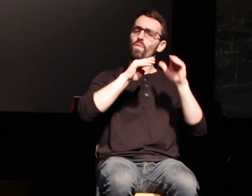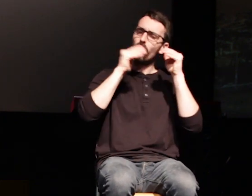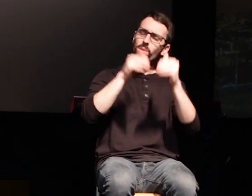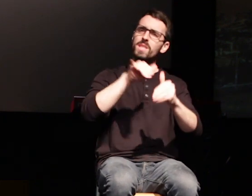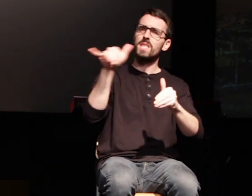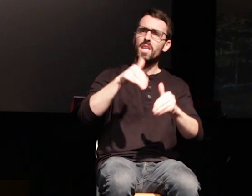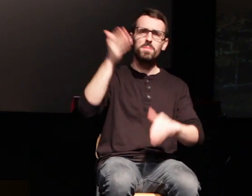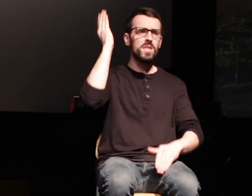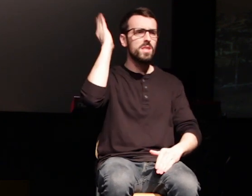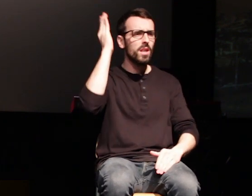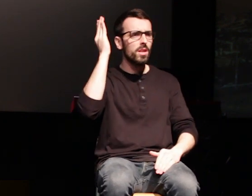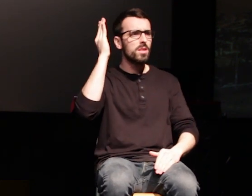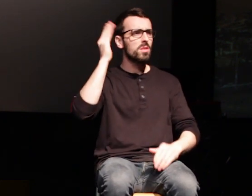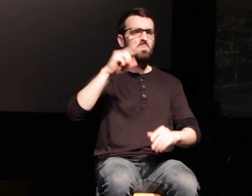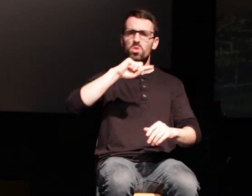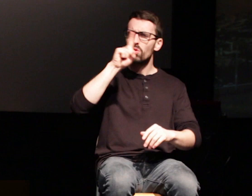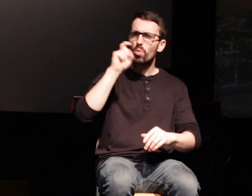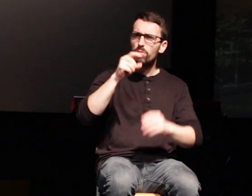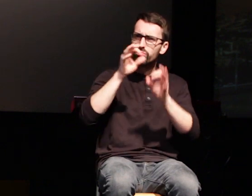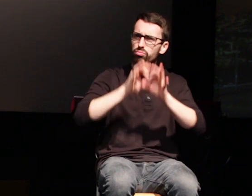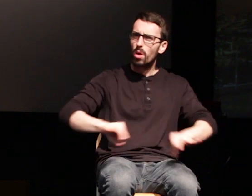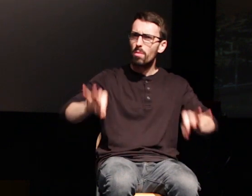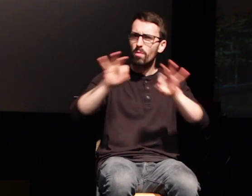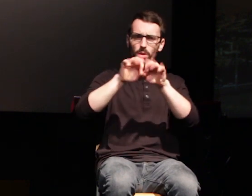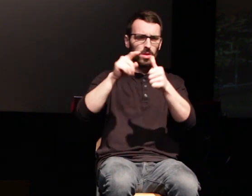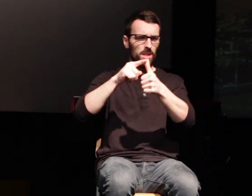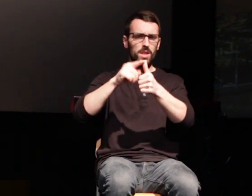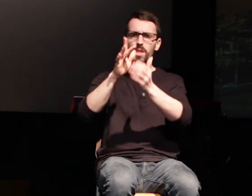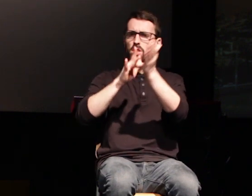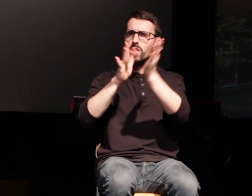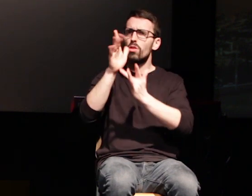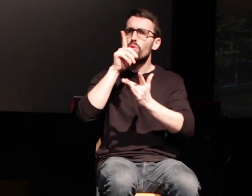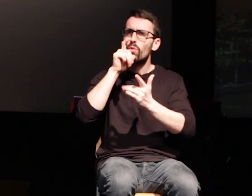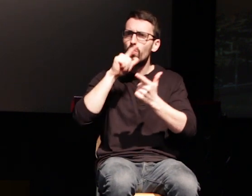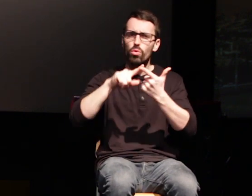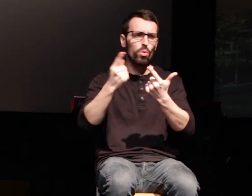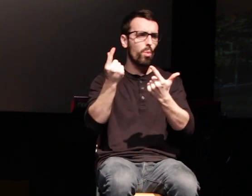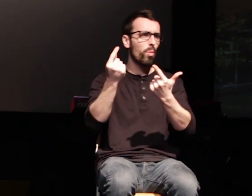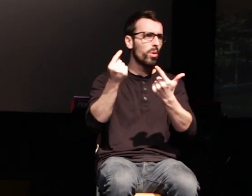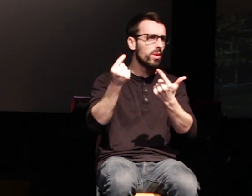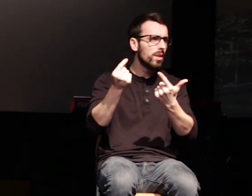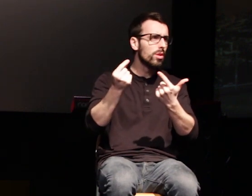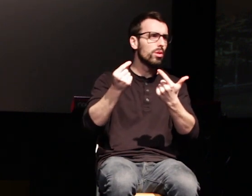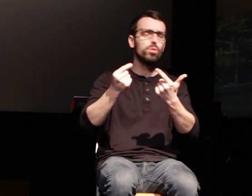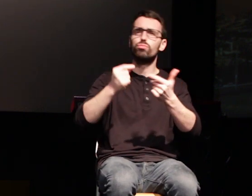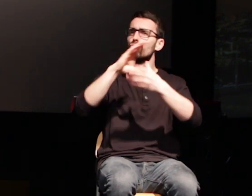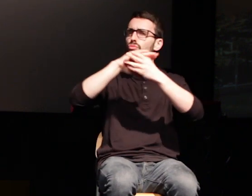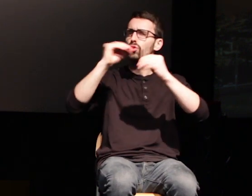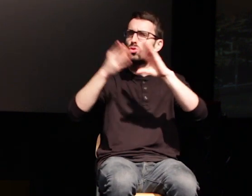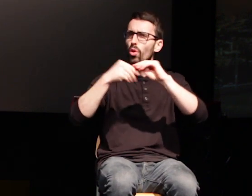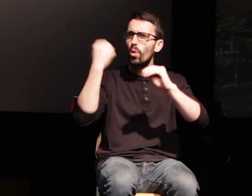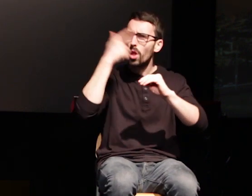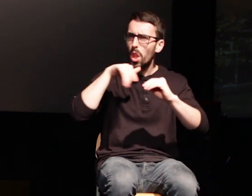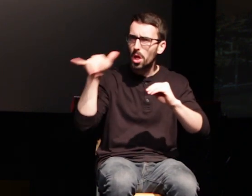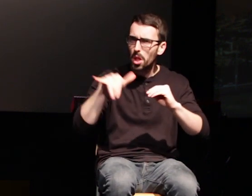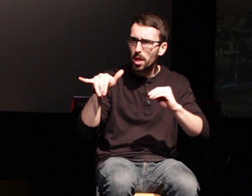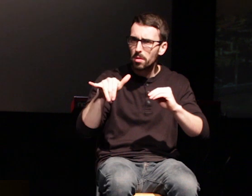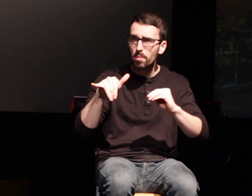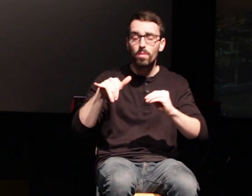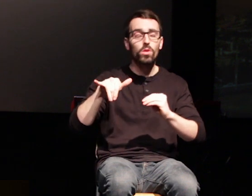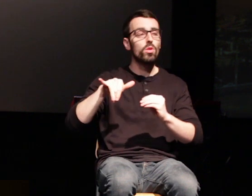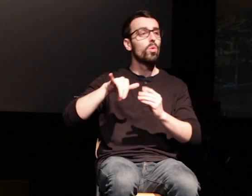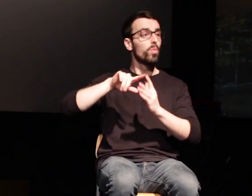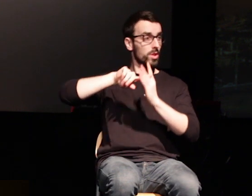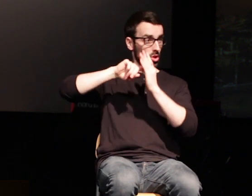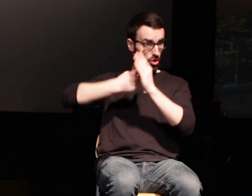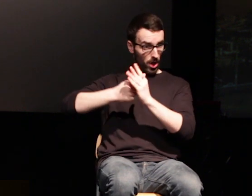like who is Jesus, what did he do, and why is it important? And so we're a couple weeks into this series. We started it the first Sunday of January, and